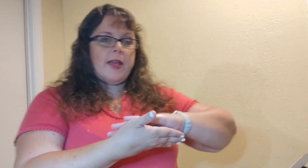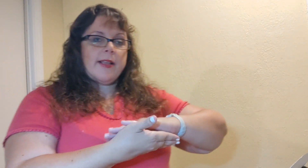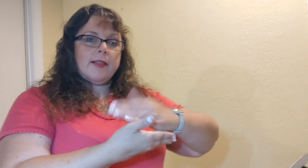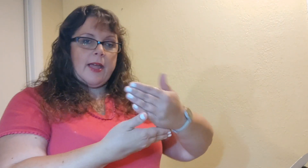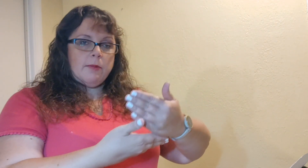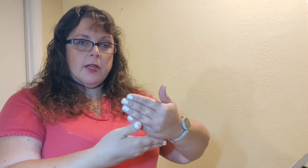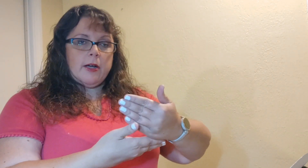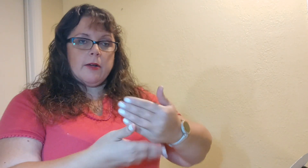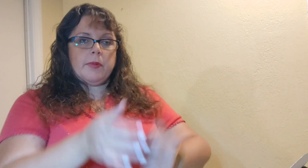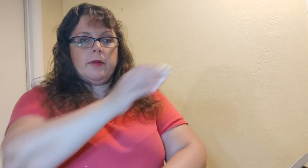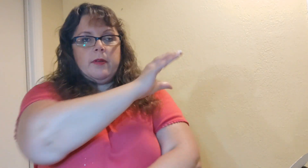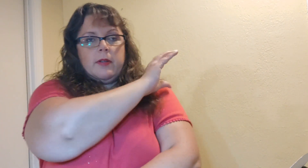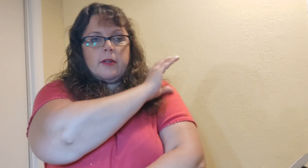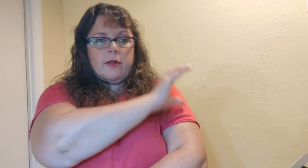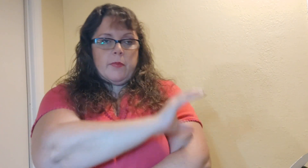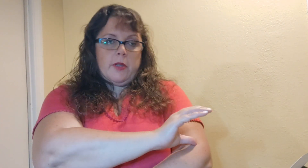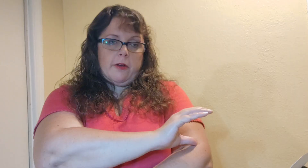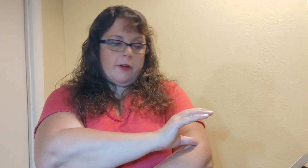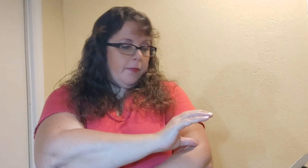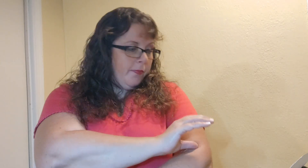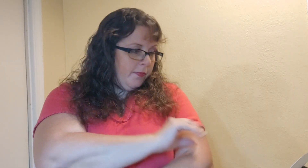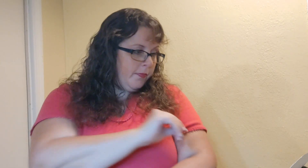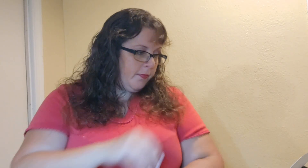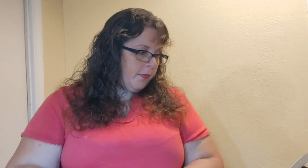like laptop, computer.